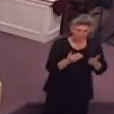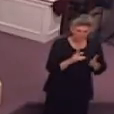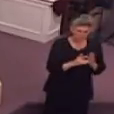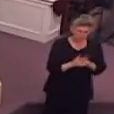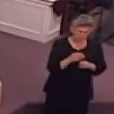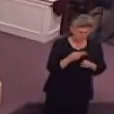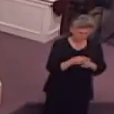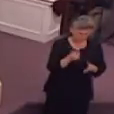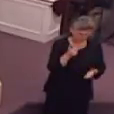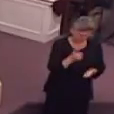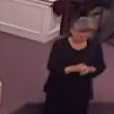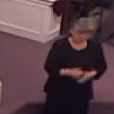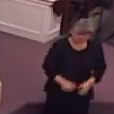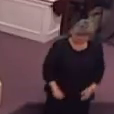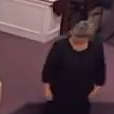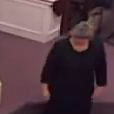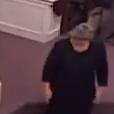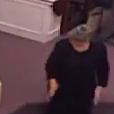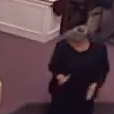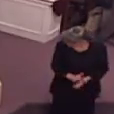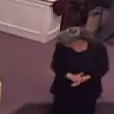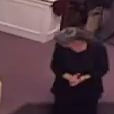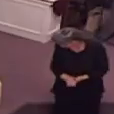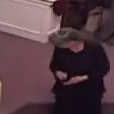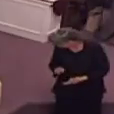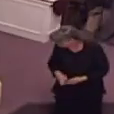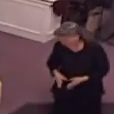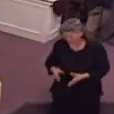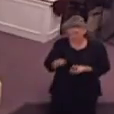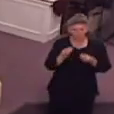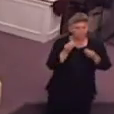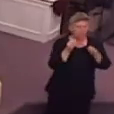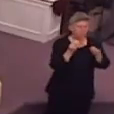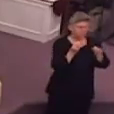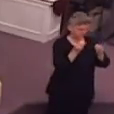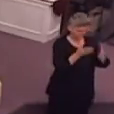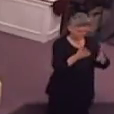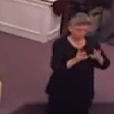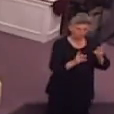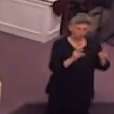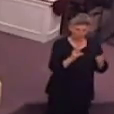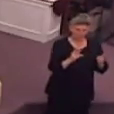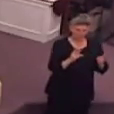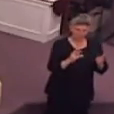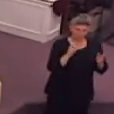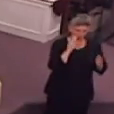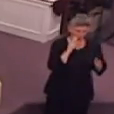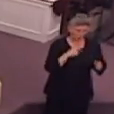Amen. Amen. Praise God. Let our guests know we appreciate their presence here today.